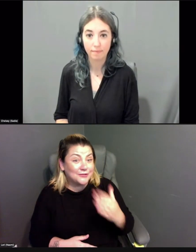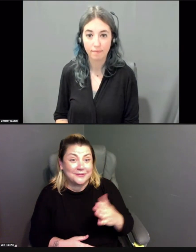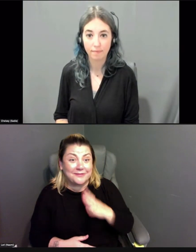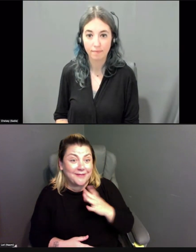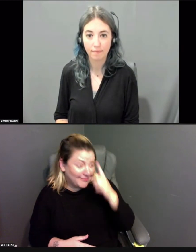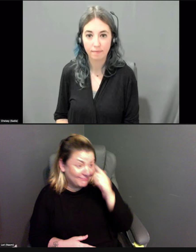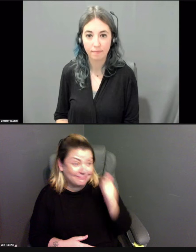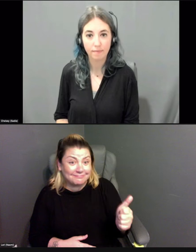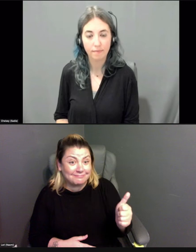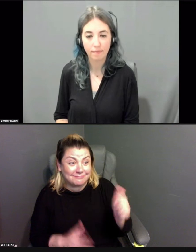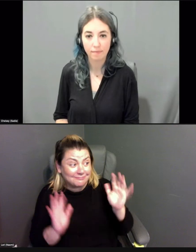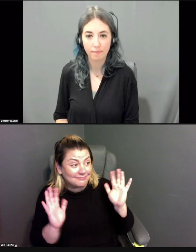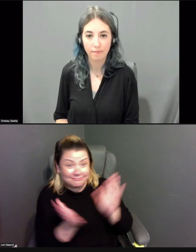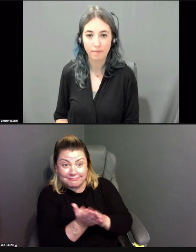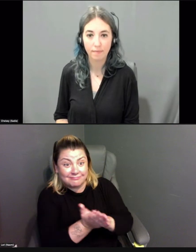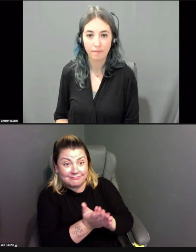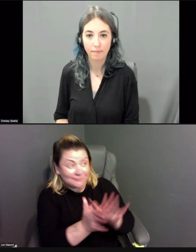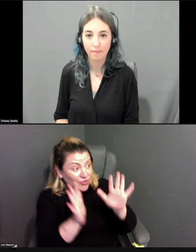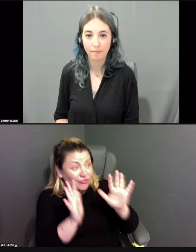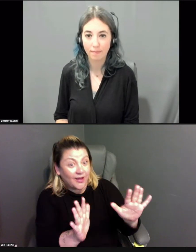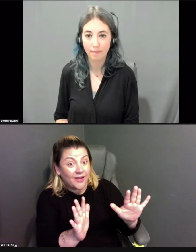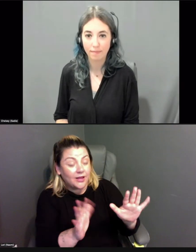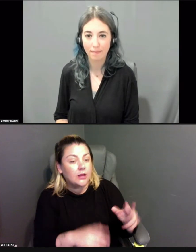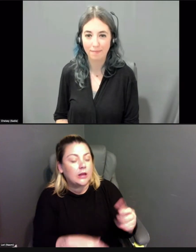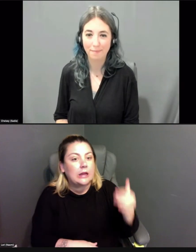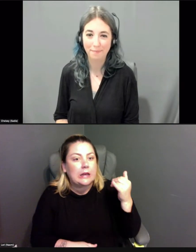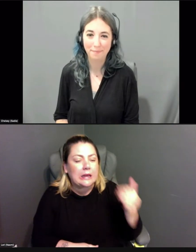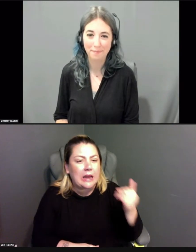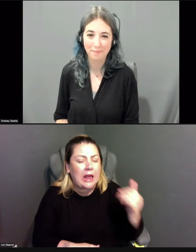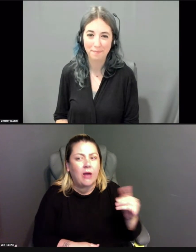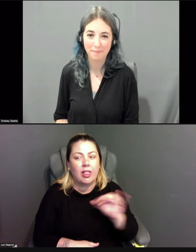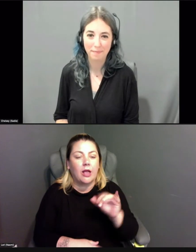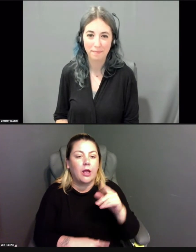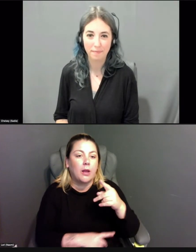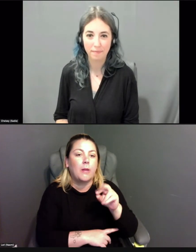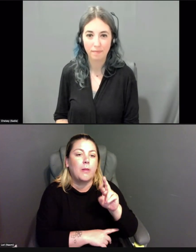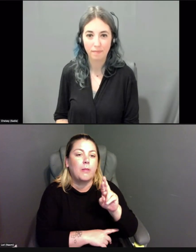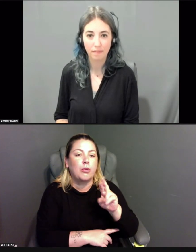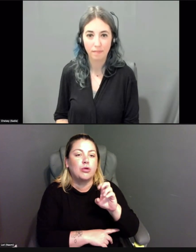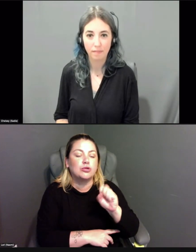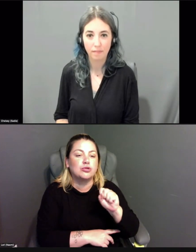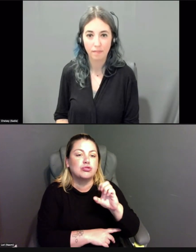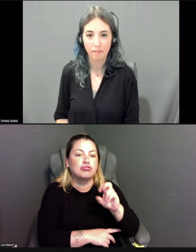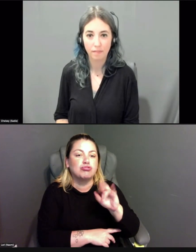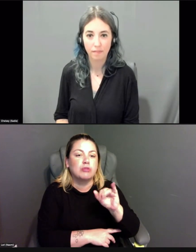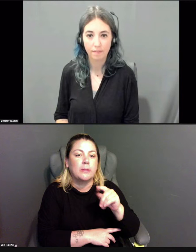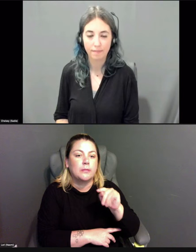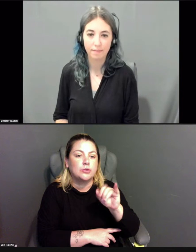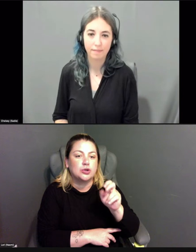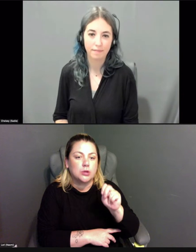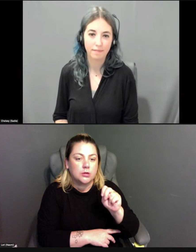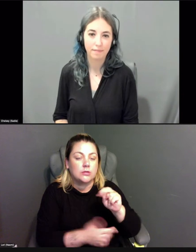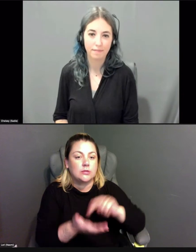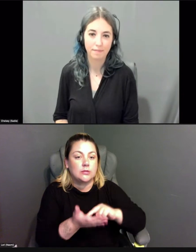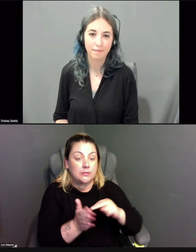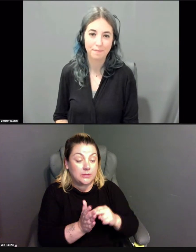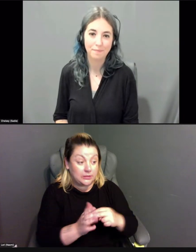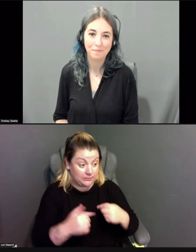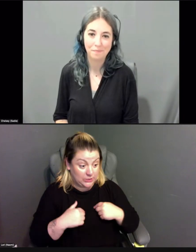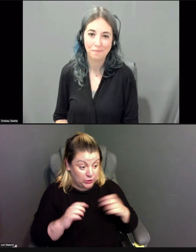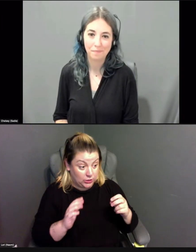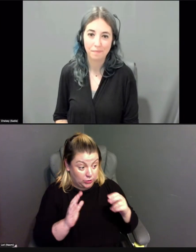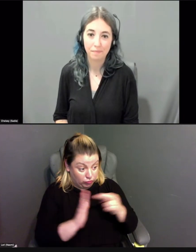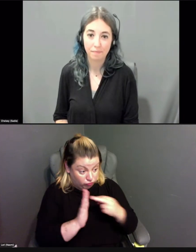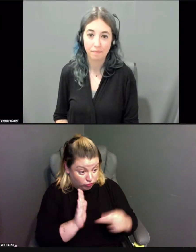it. But turning it into this prescription where everybody else should also be doing